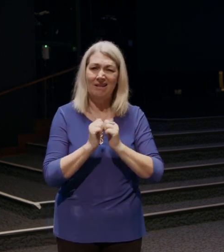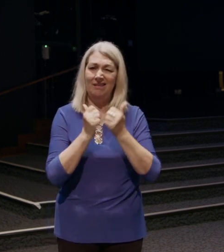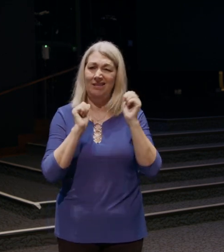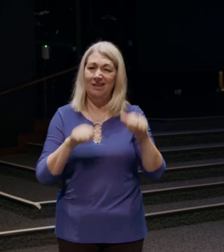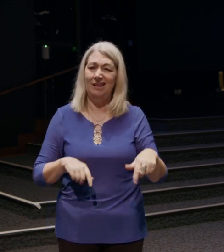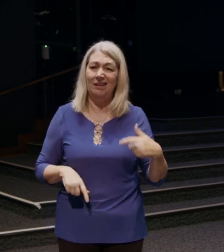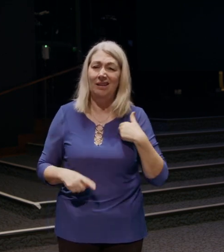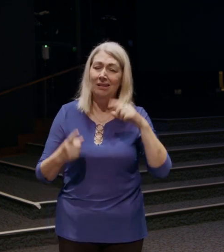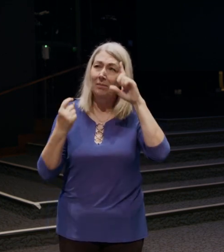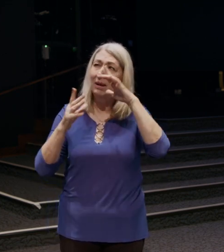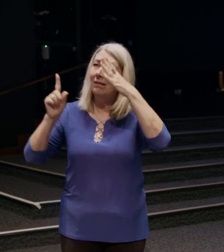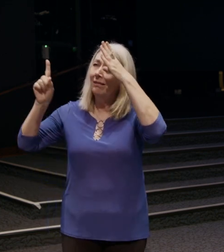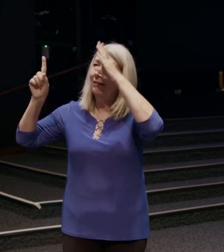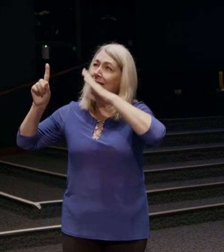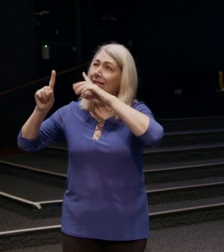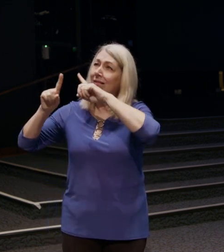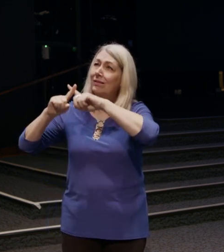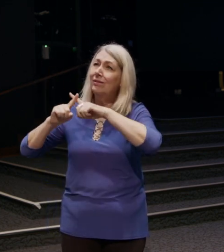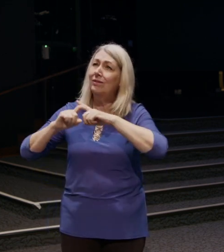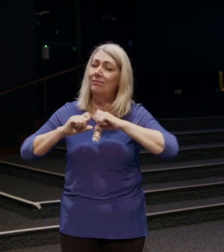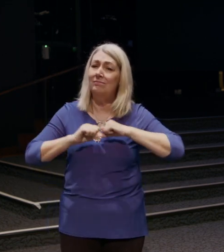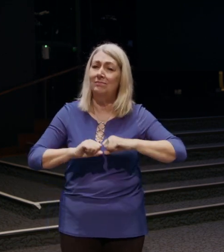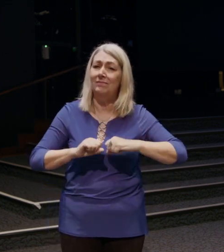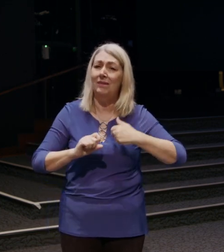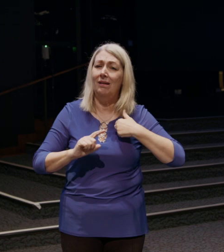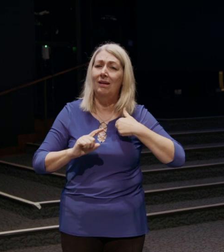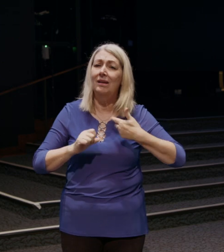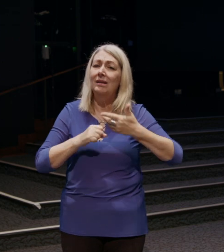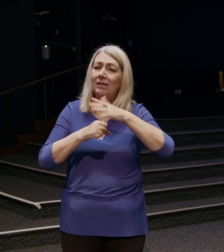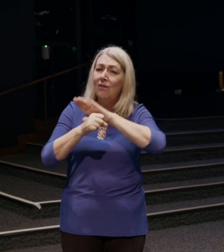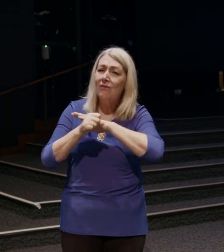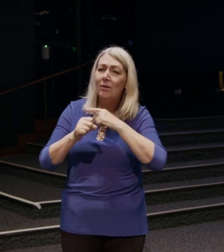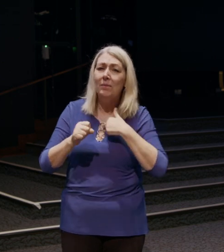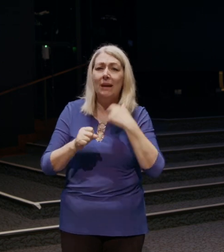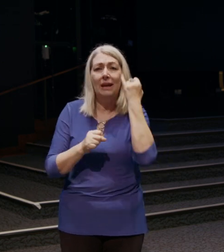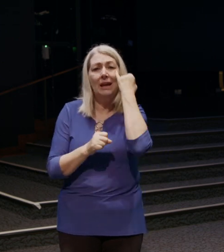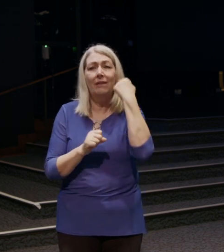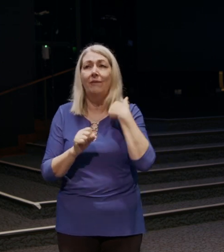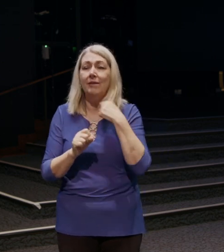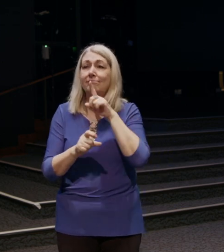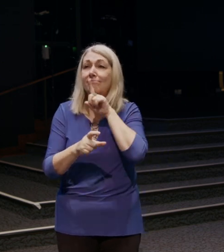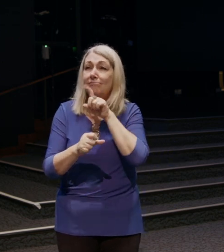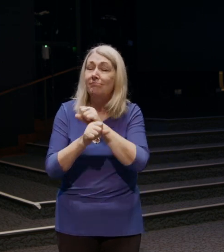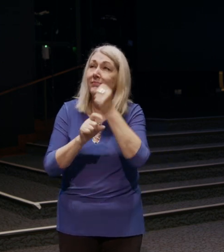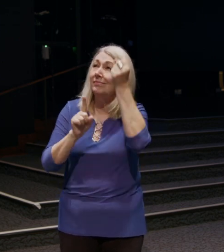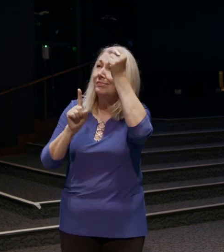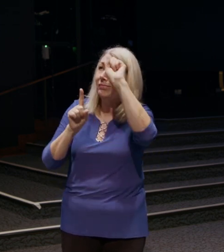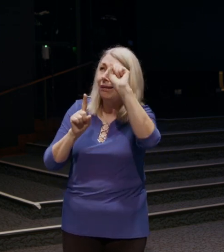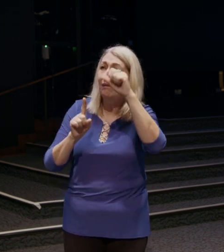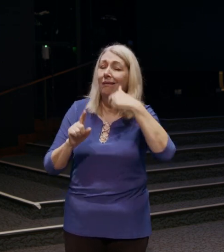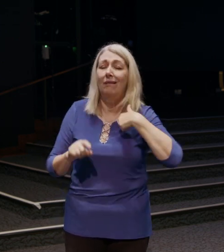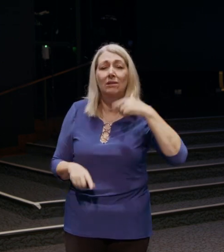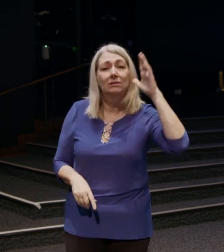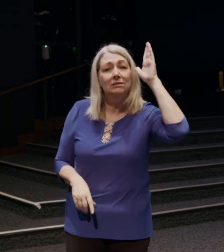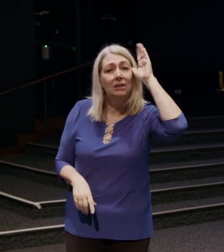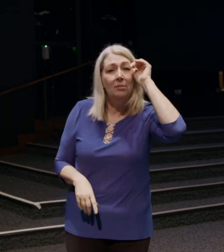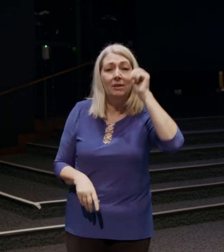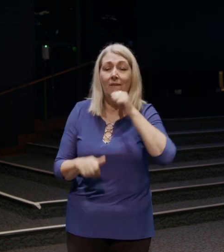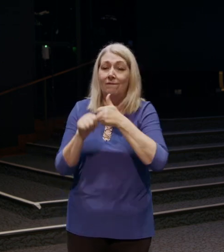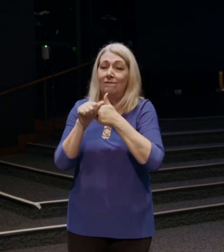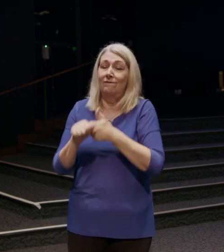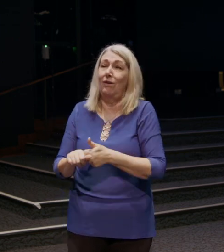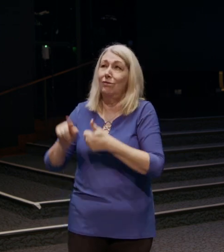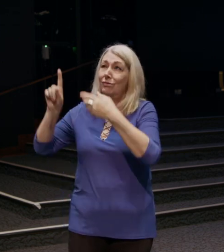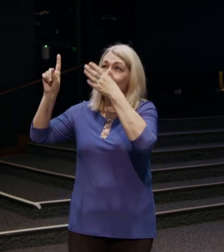to cover my periods of intentional rebellion and stubbornness? Well,